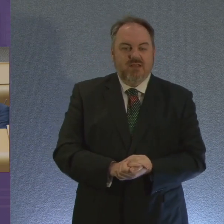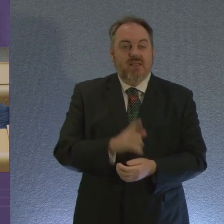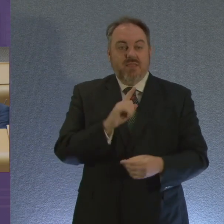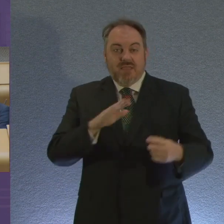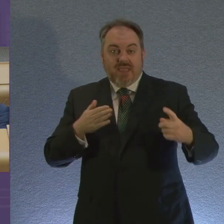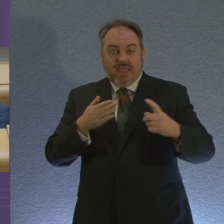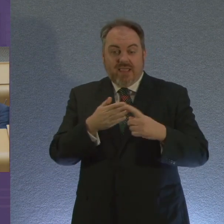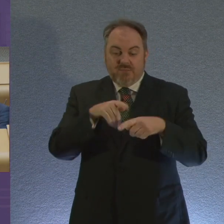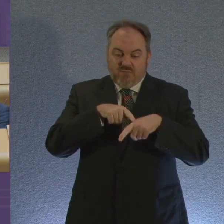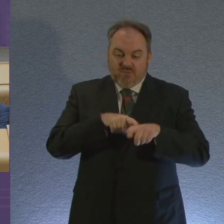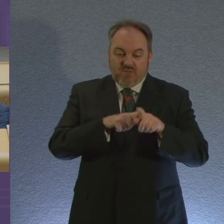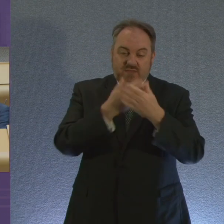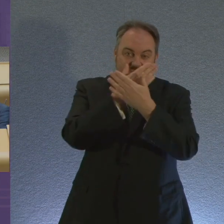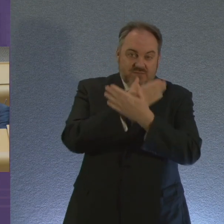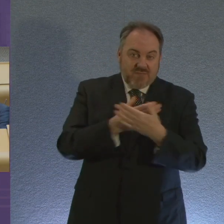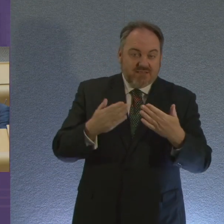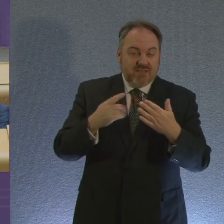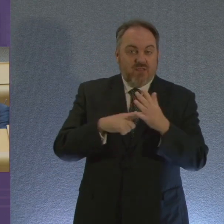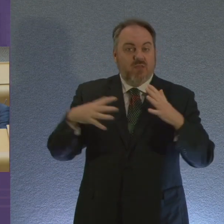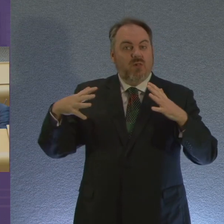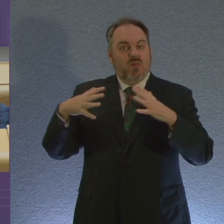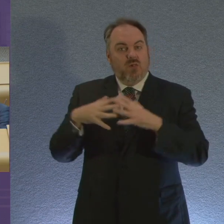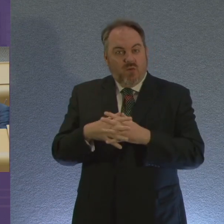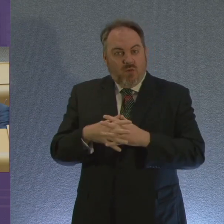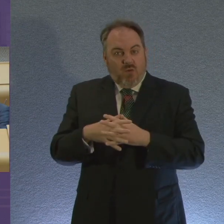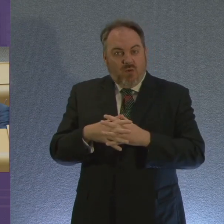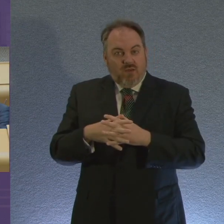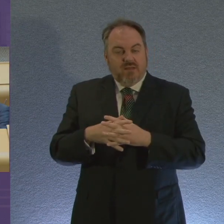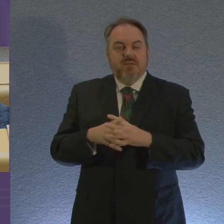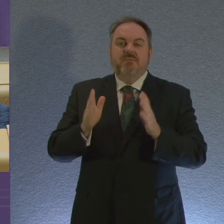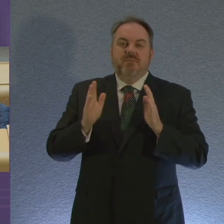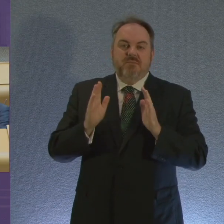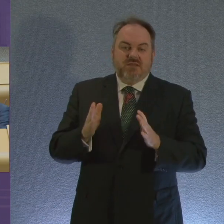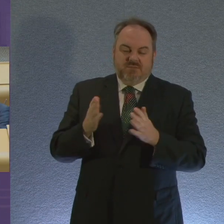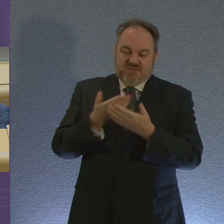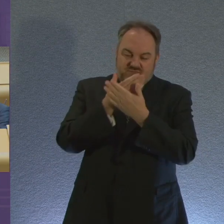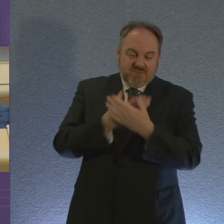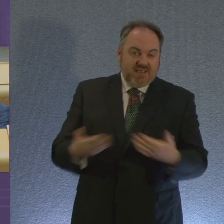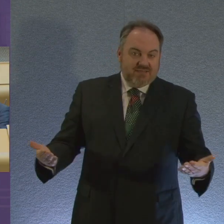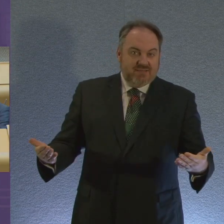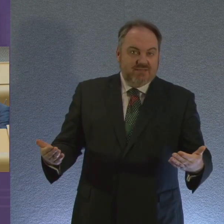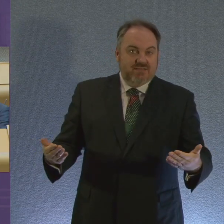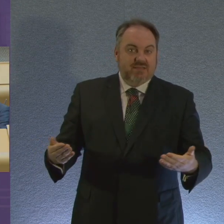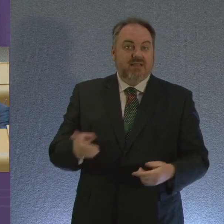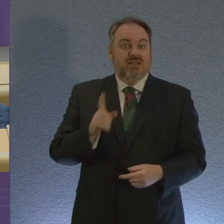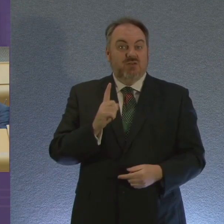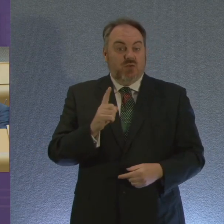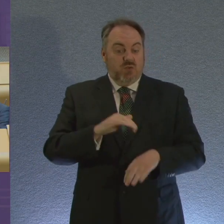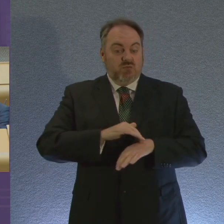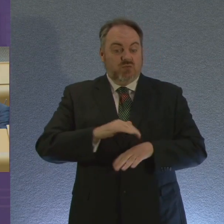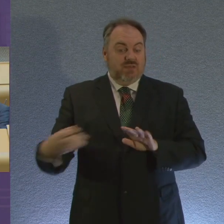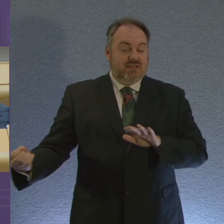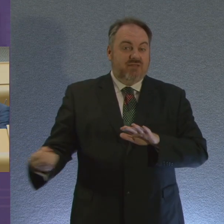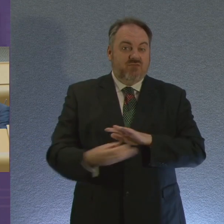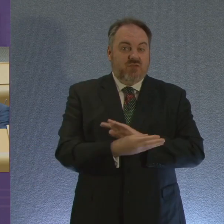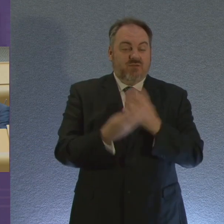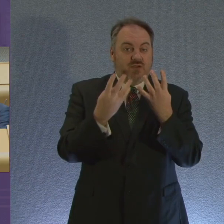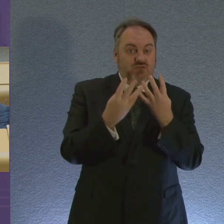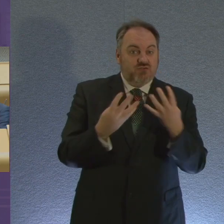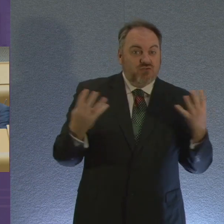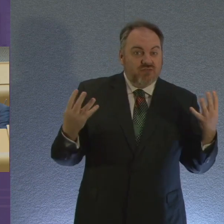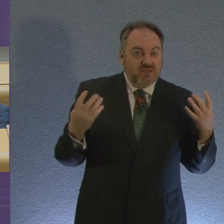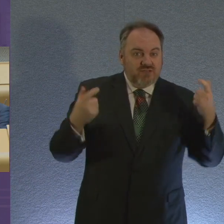rule of law are not served by taking the proposed step at this time. Correct. And I'm pleased to hear the Cabinet